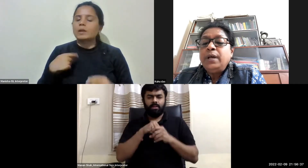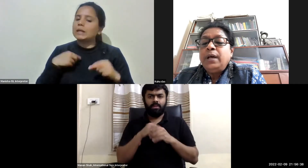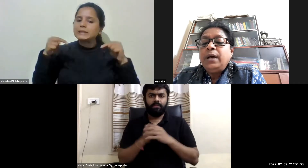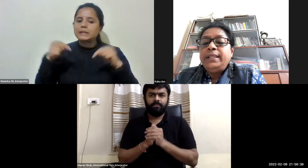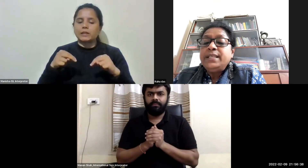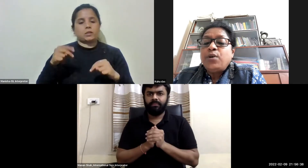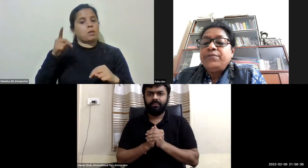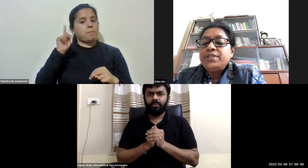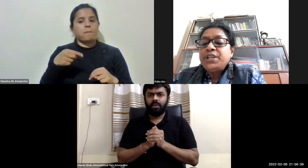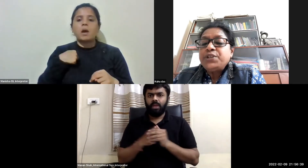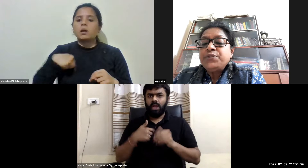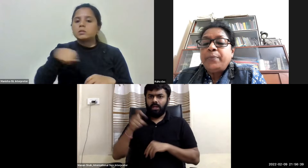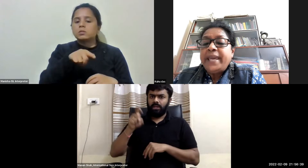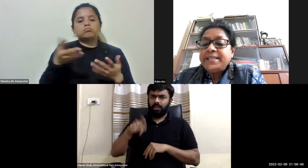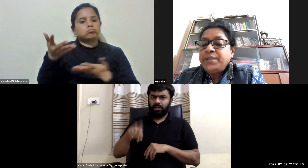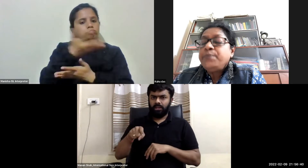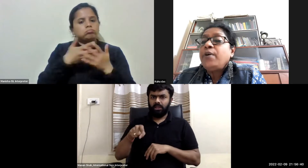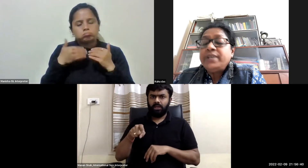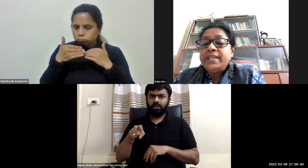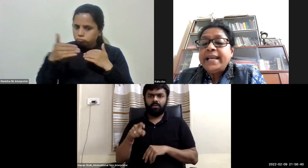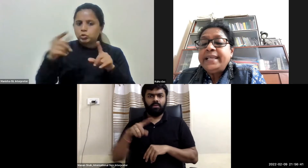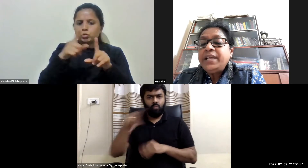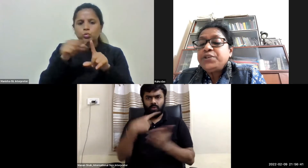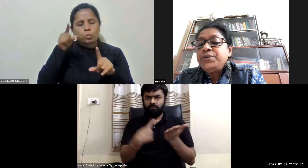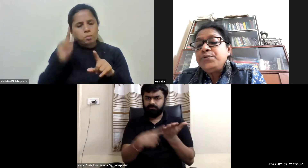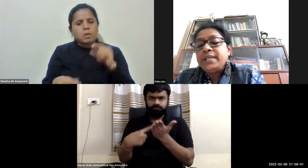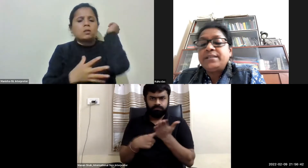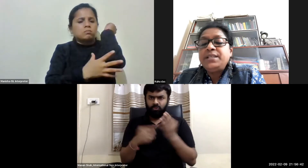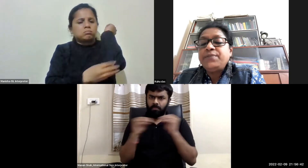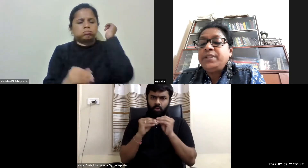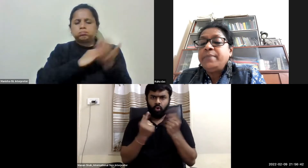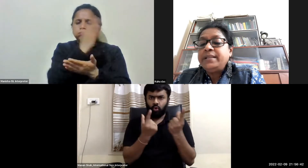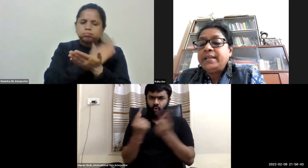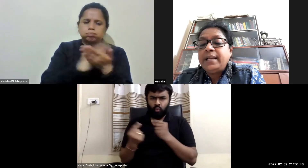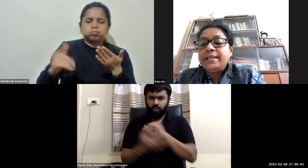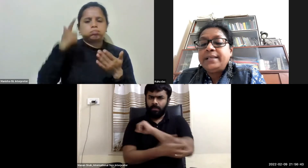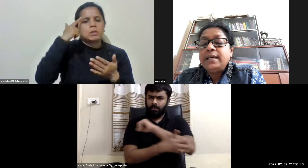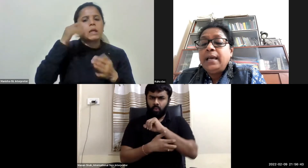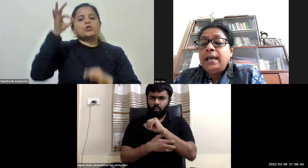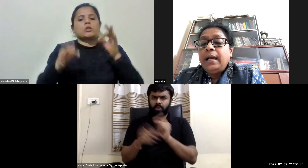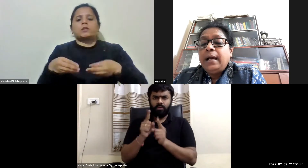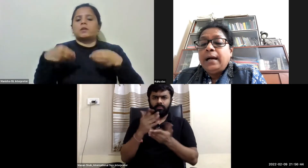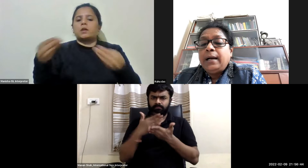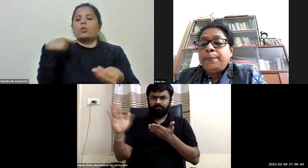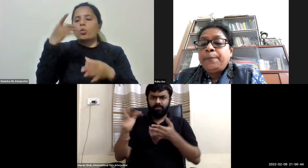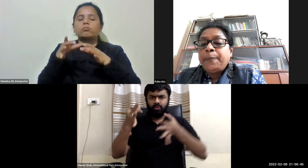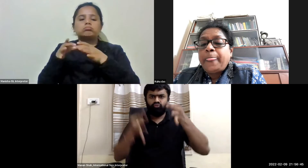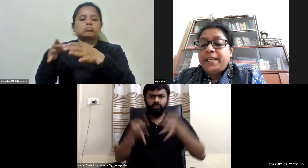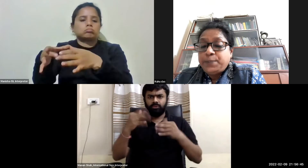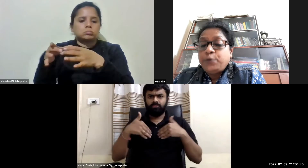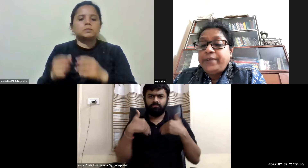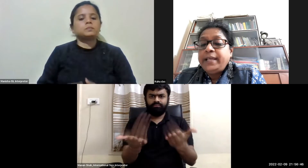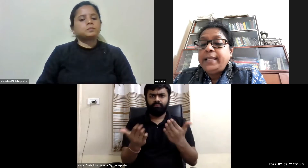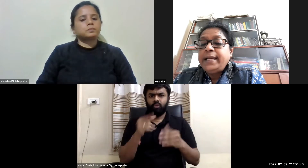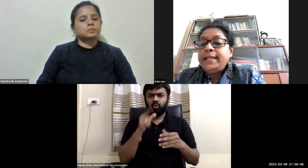move this conversation from extreme poverty eradication to justice for the marginalized.